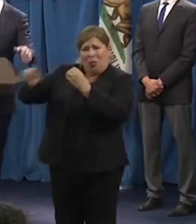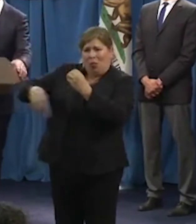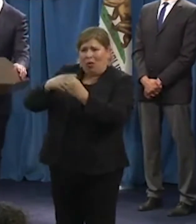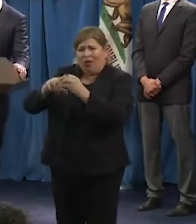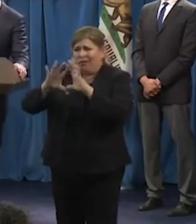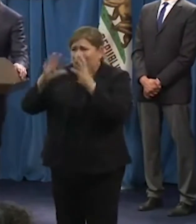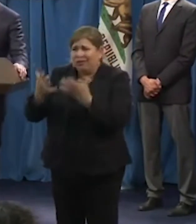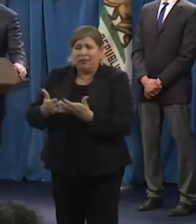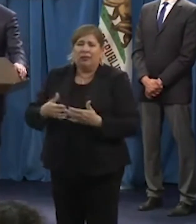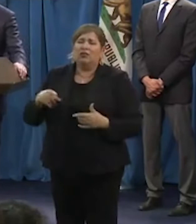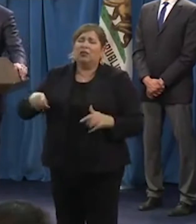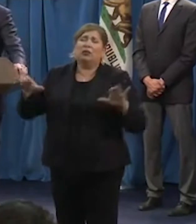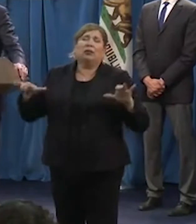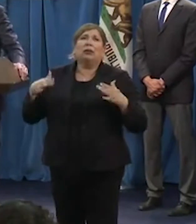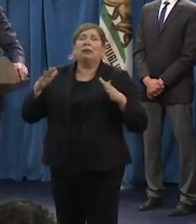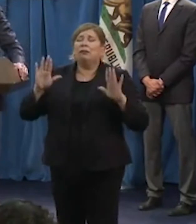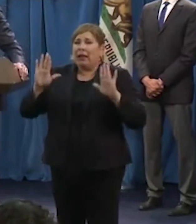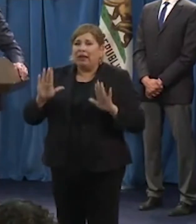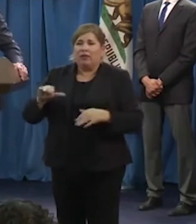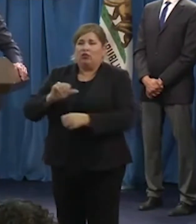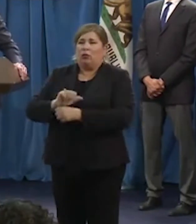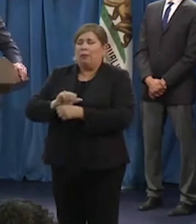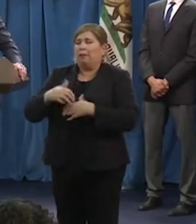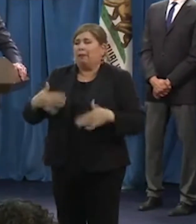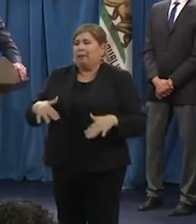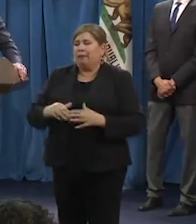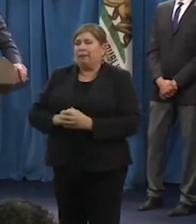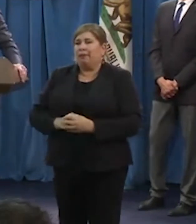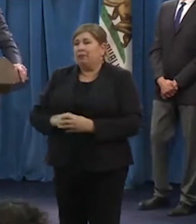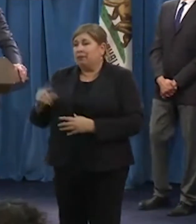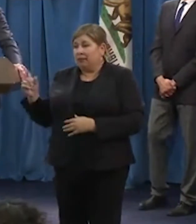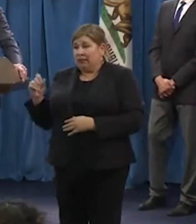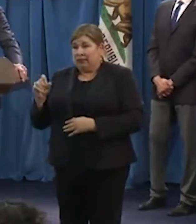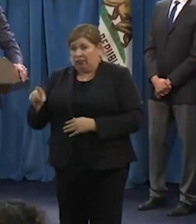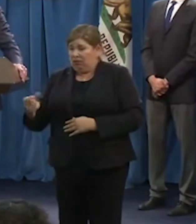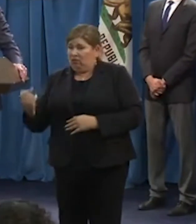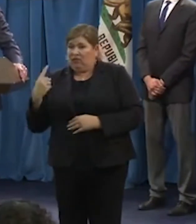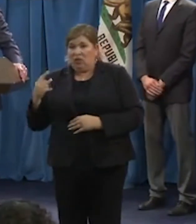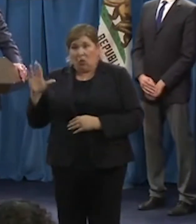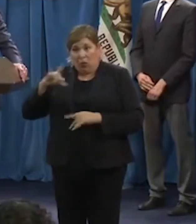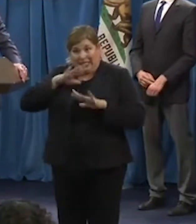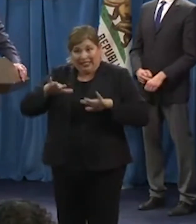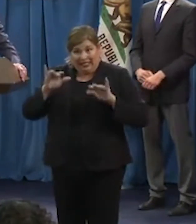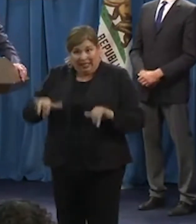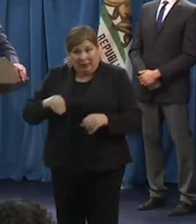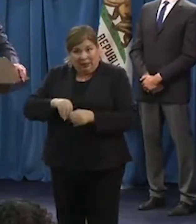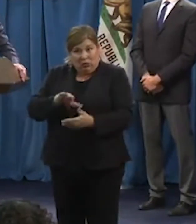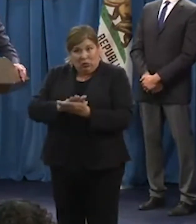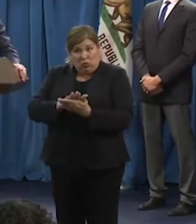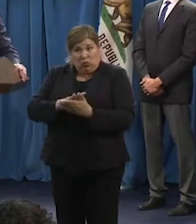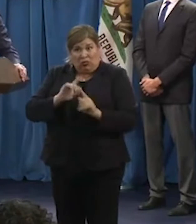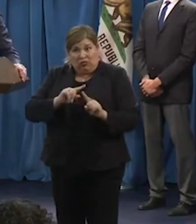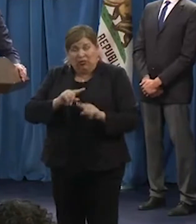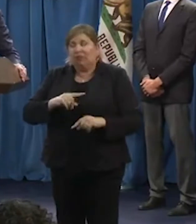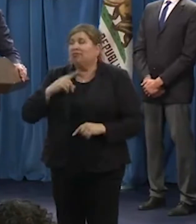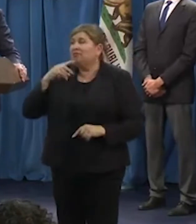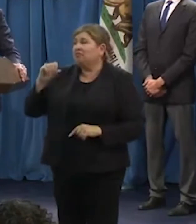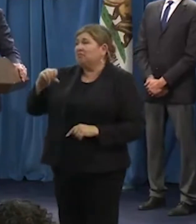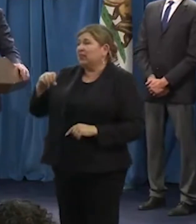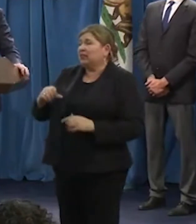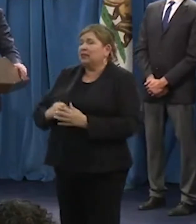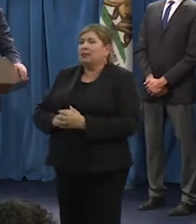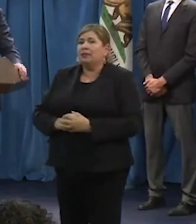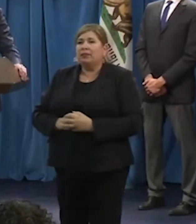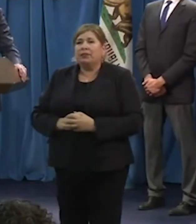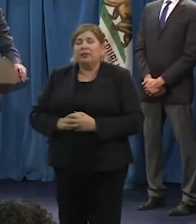things. She's done a magnificent job. Governor, are your kids still in school? They are. And also, do you think that public health